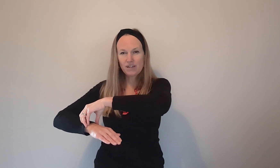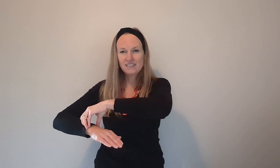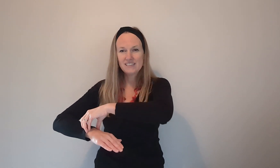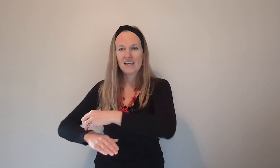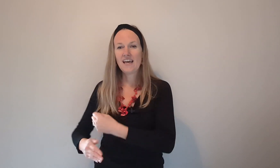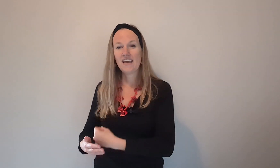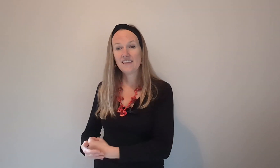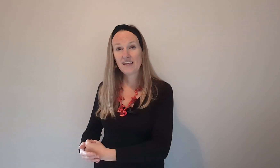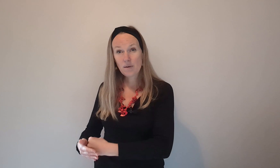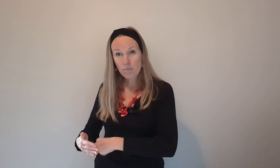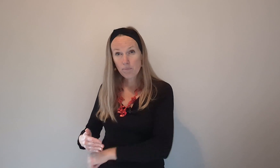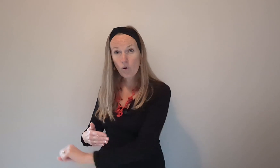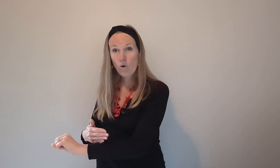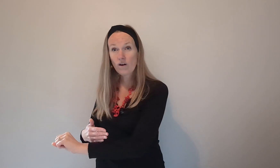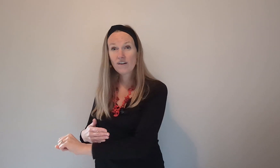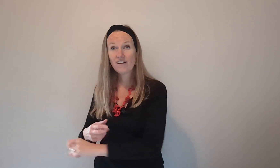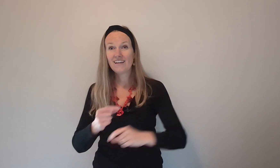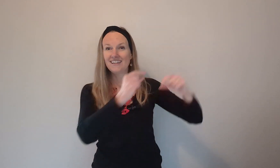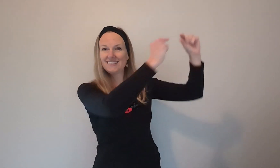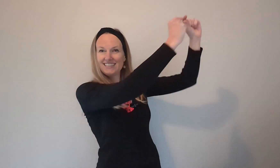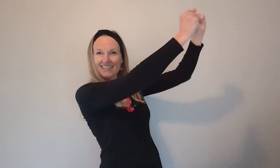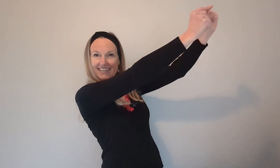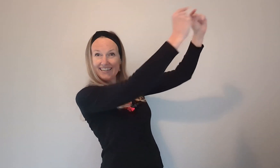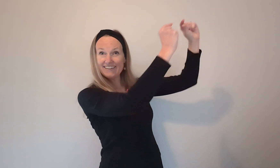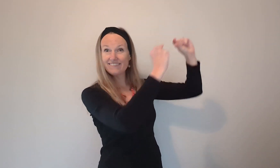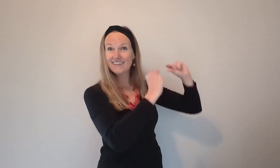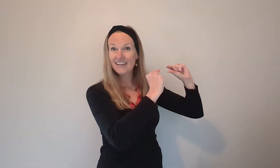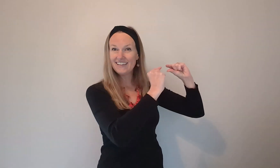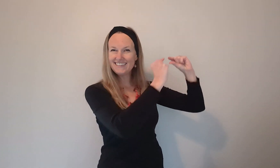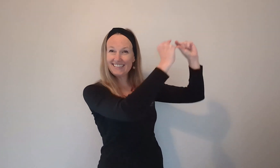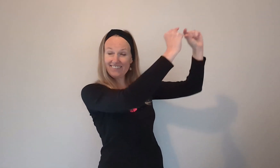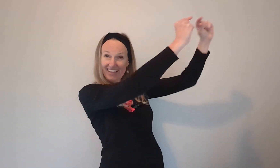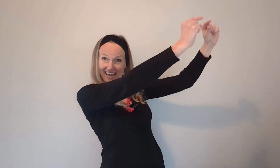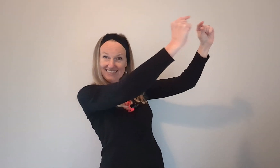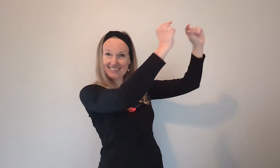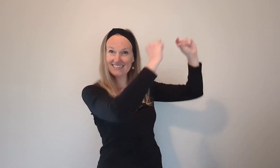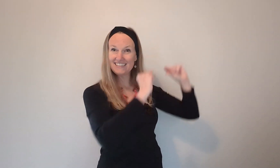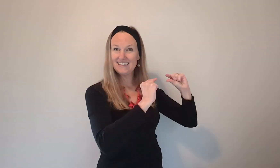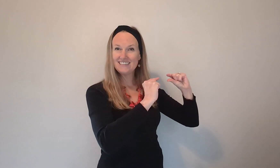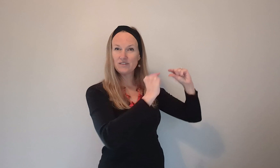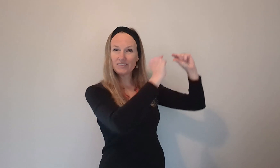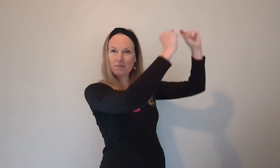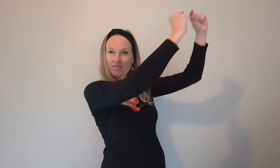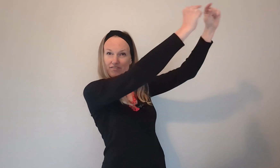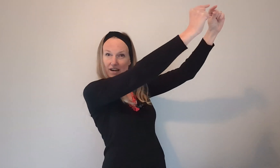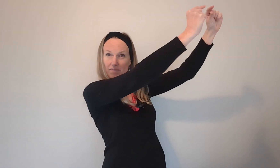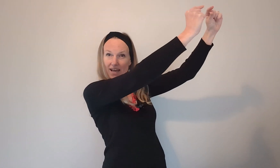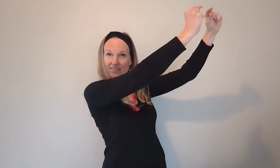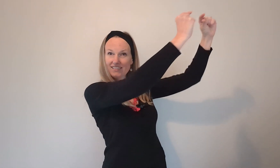wrist, and then born to give. Okay, he's giving us, so it's coming from heaven